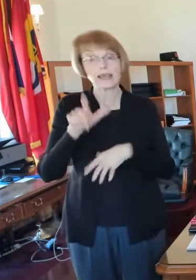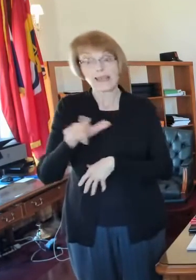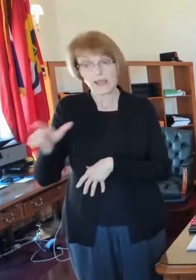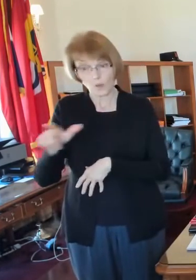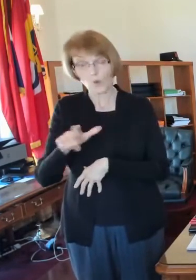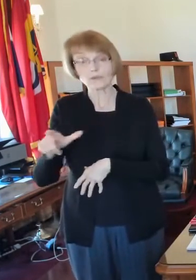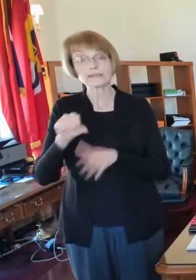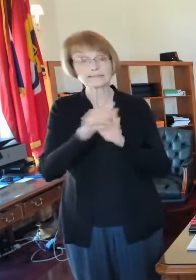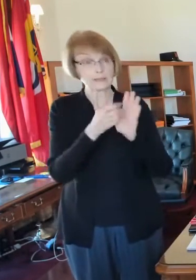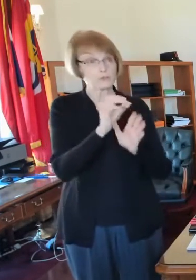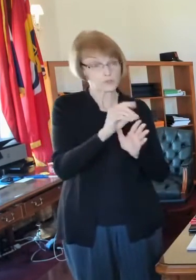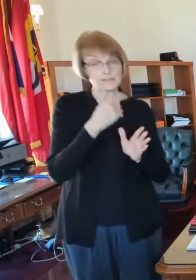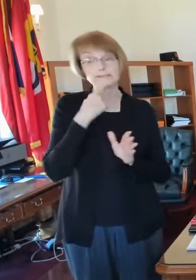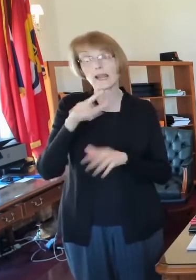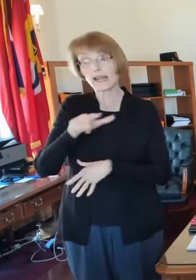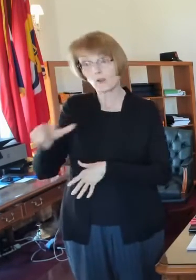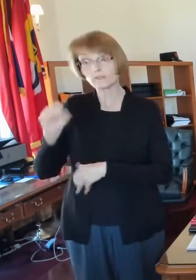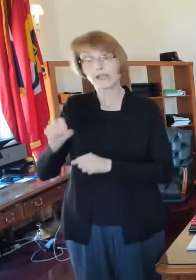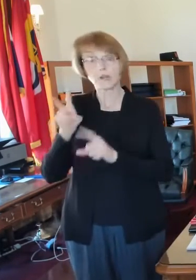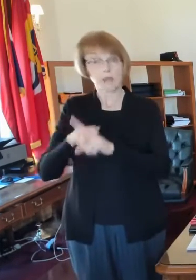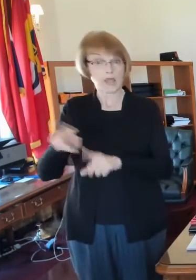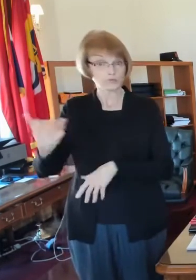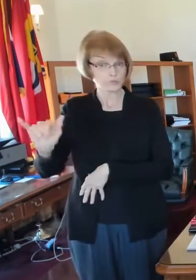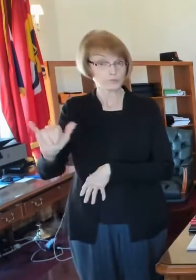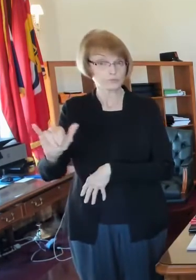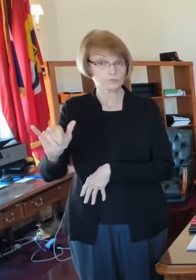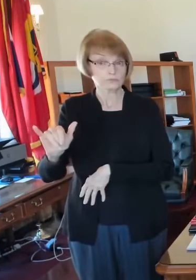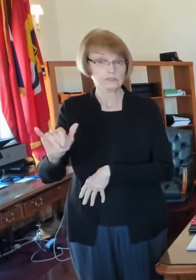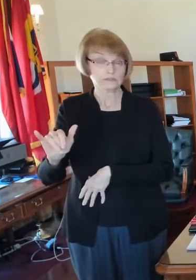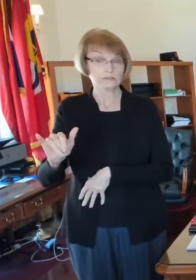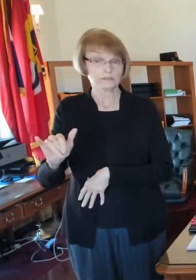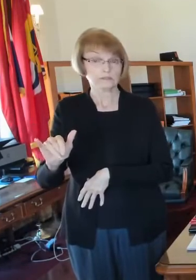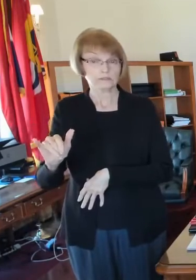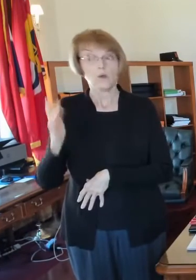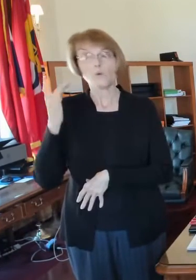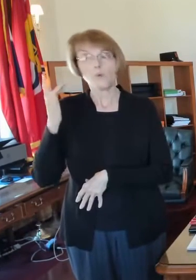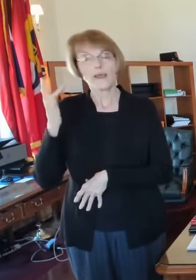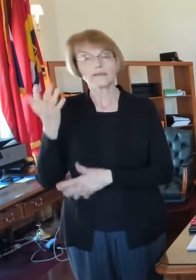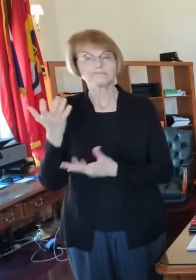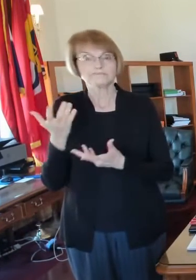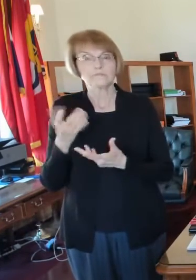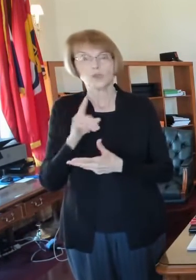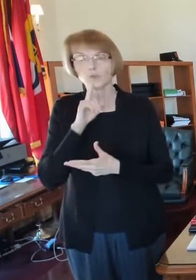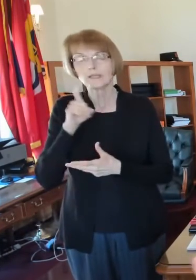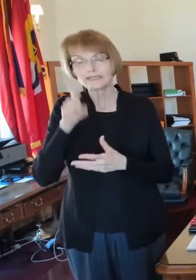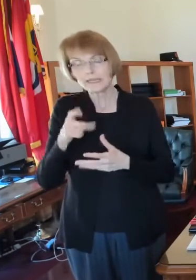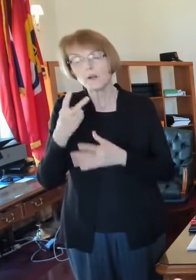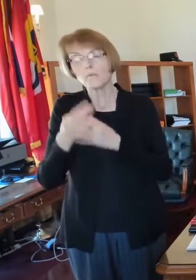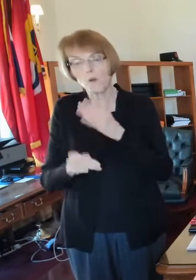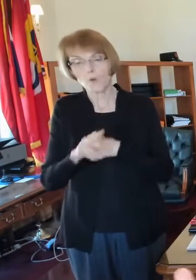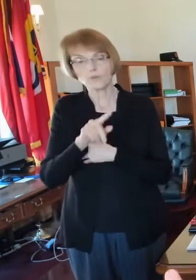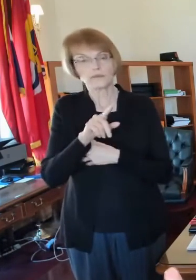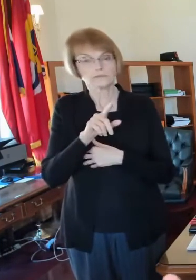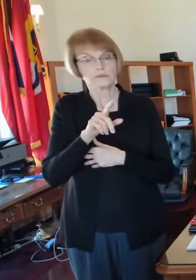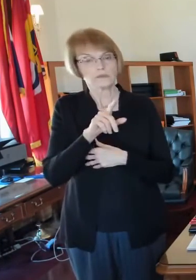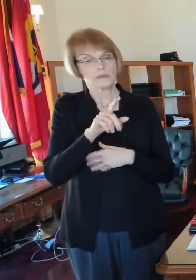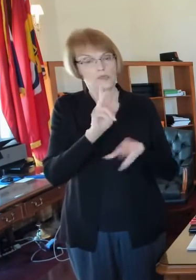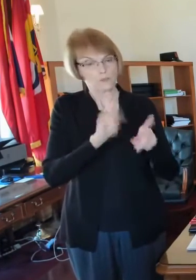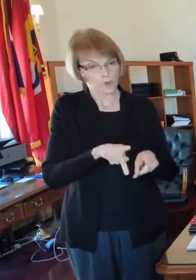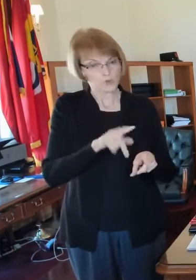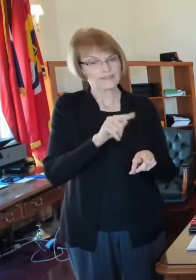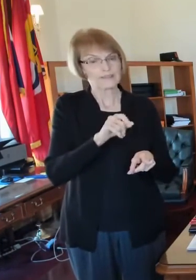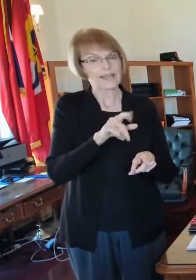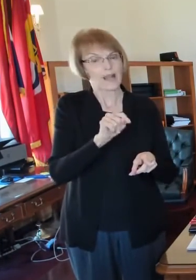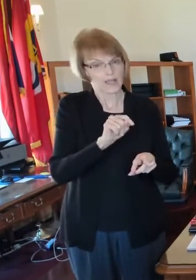that landlords will also be able to apply in order to help, because you really need both the tenant and the landlord to get all